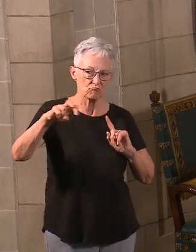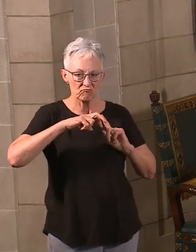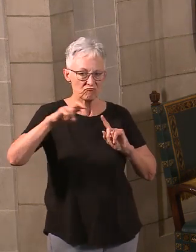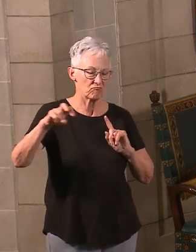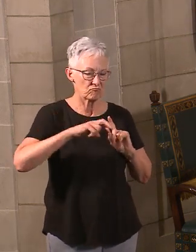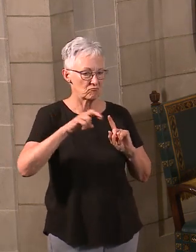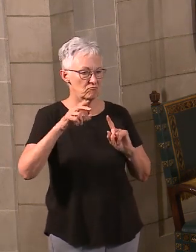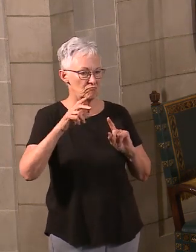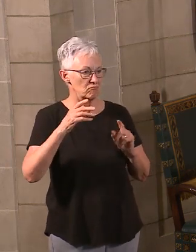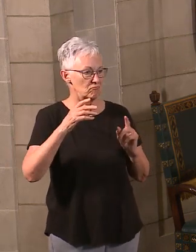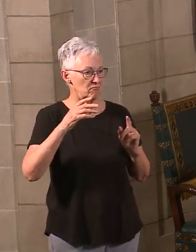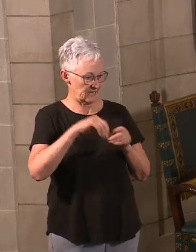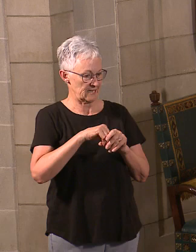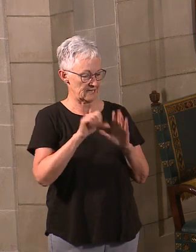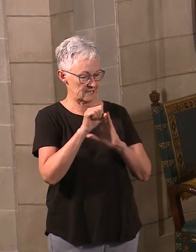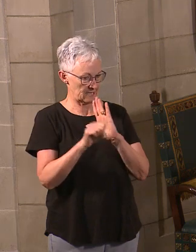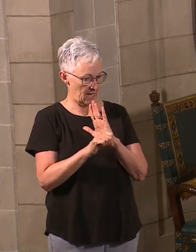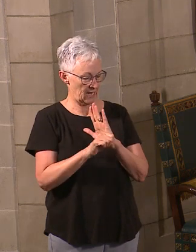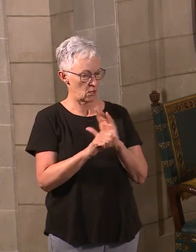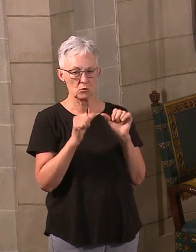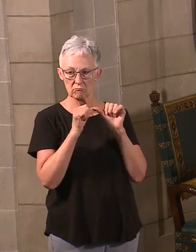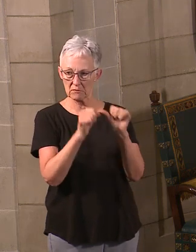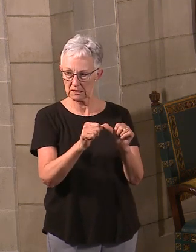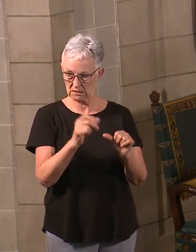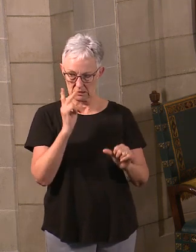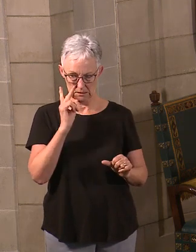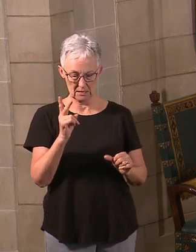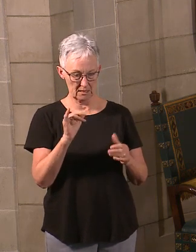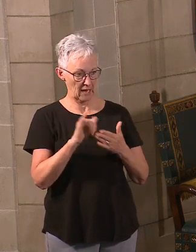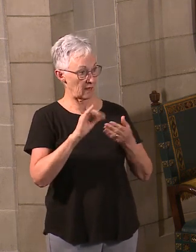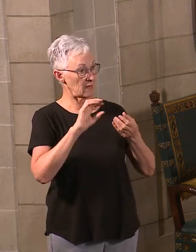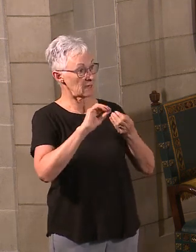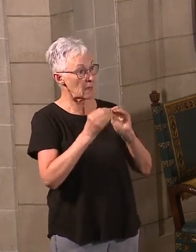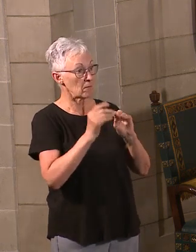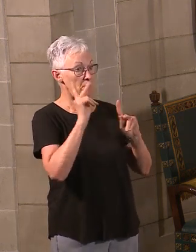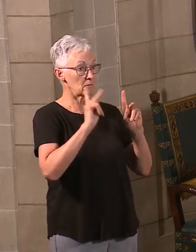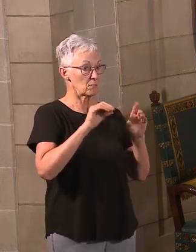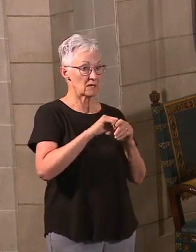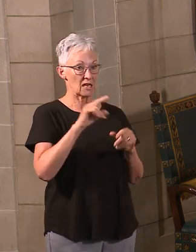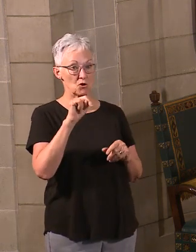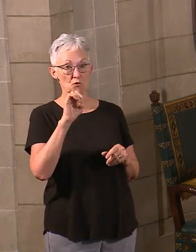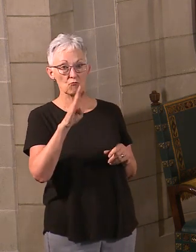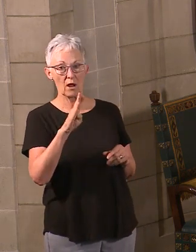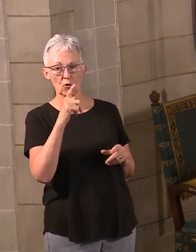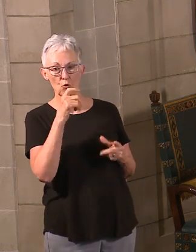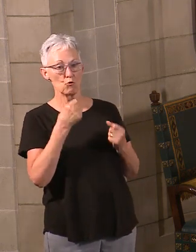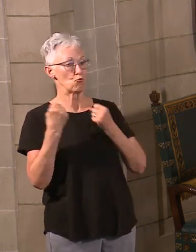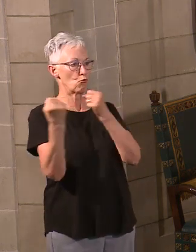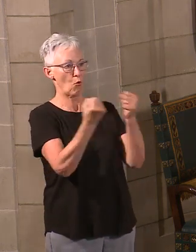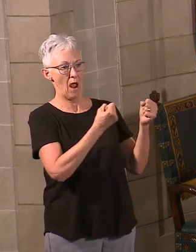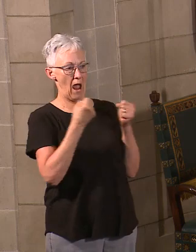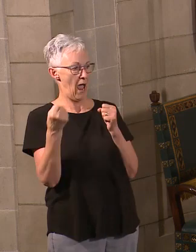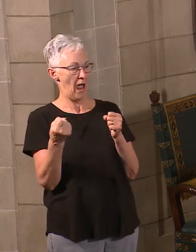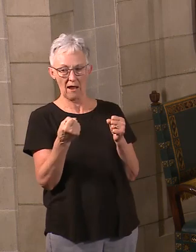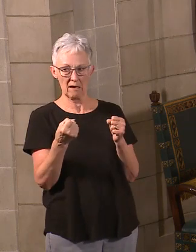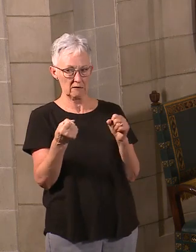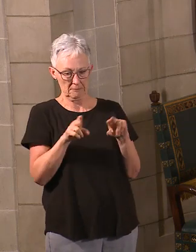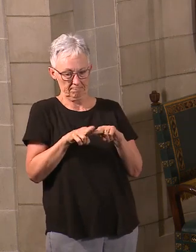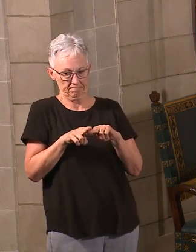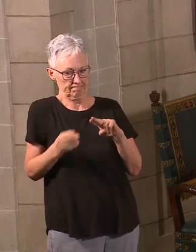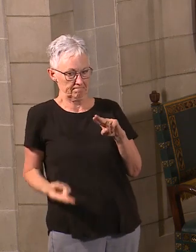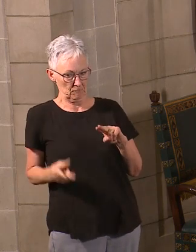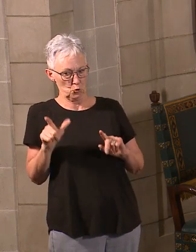days of April, and we continue to see that Nebraskans are reducing their transportation. If you look statewide, we're down 28%. Here